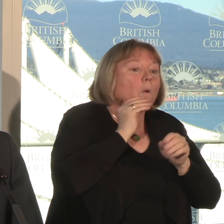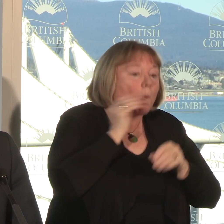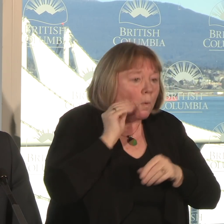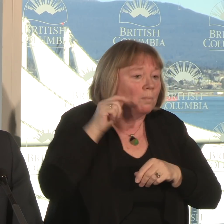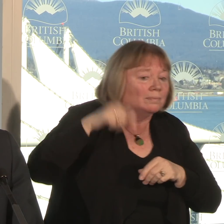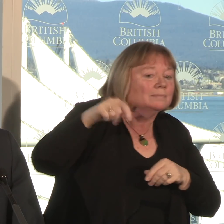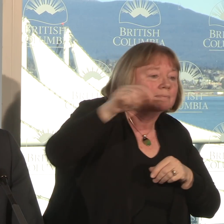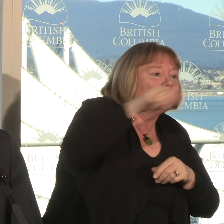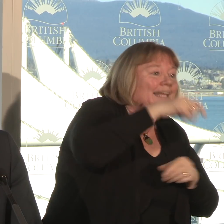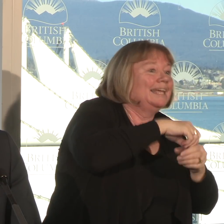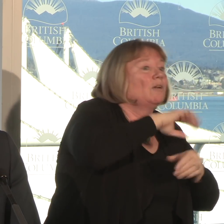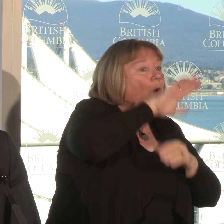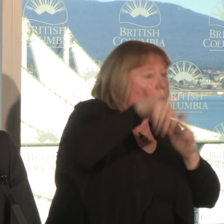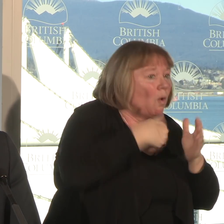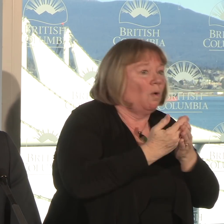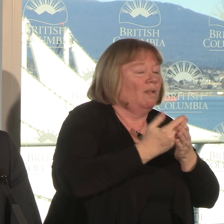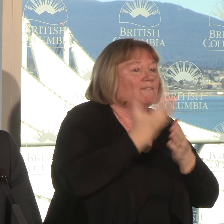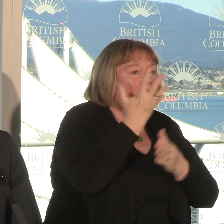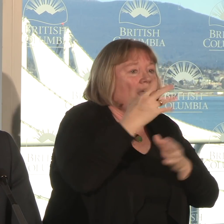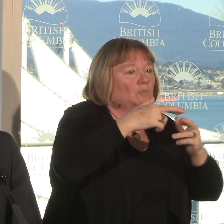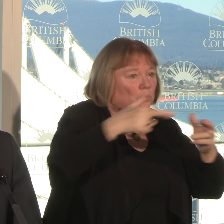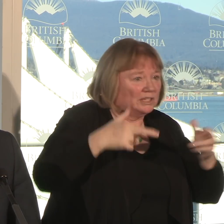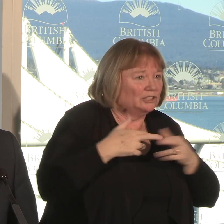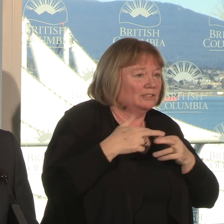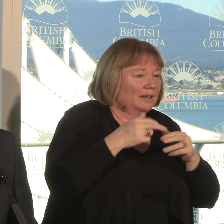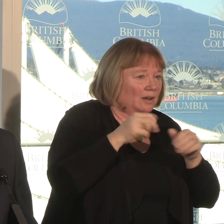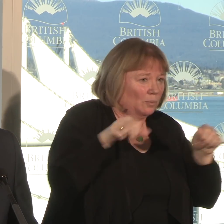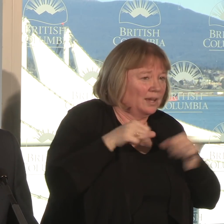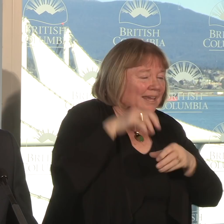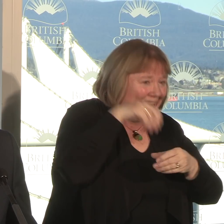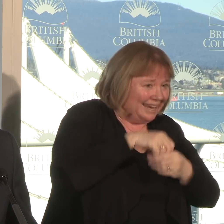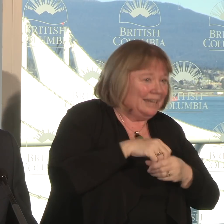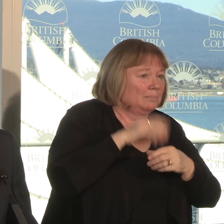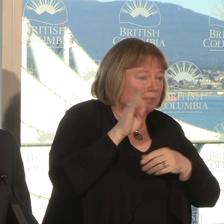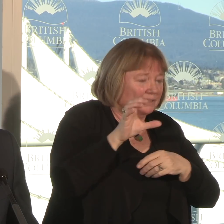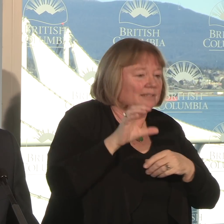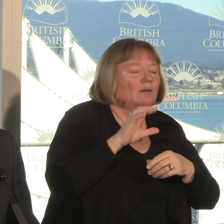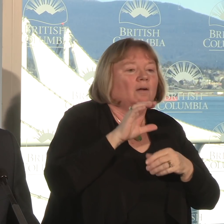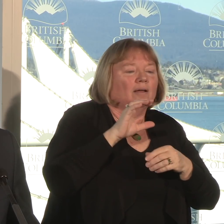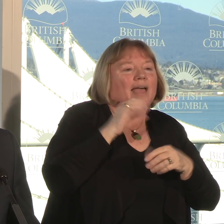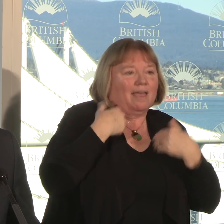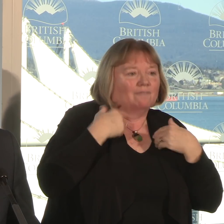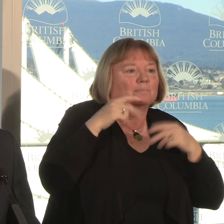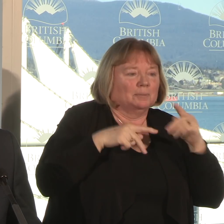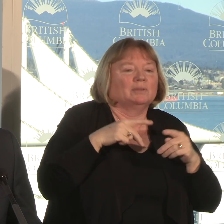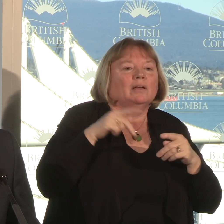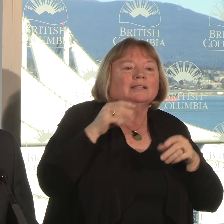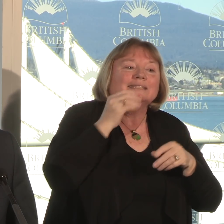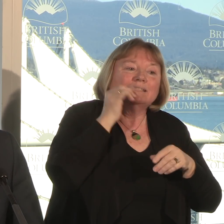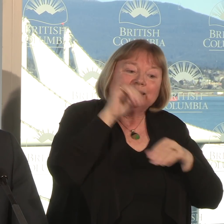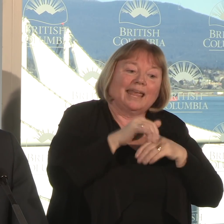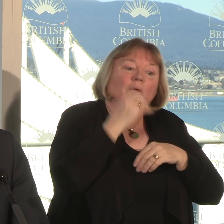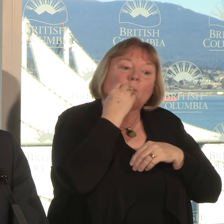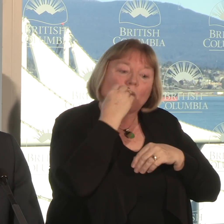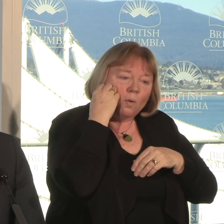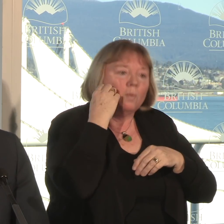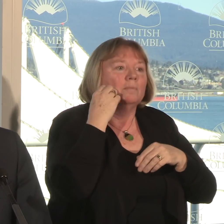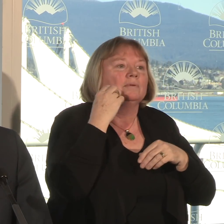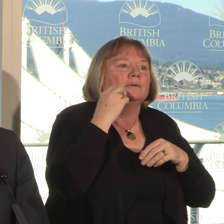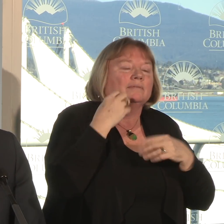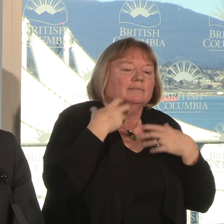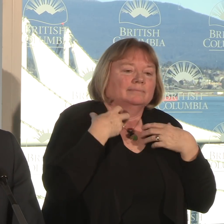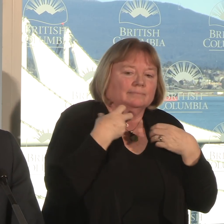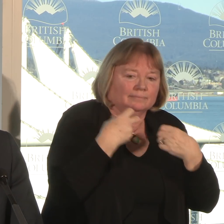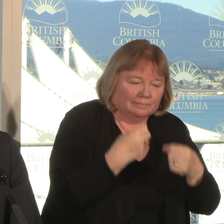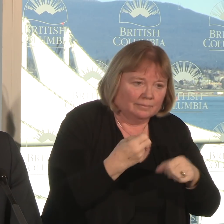in all 5 regional health authorities in BC. In Northern Health, the 2 cases that had been previously identified